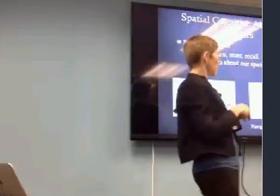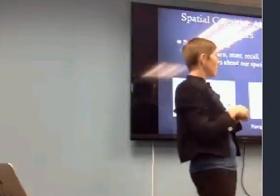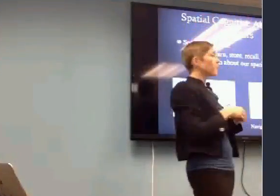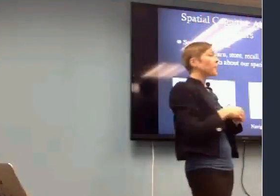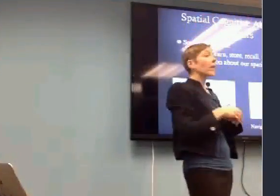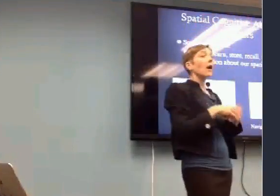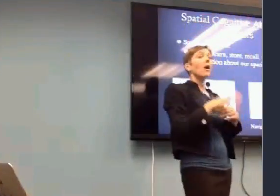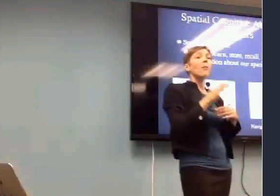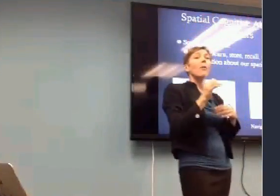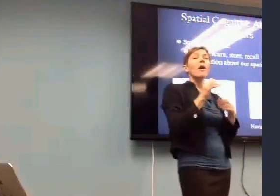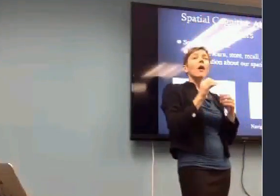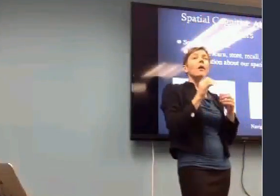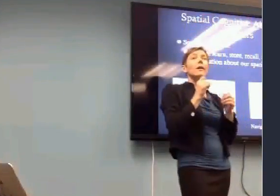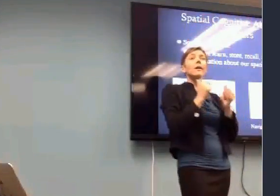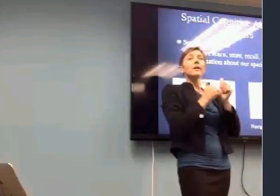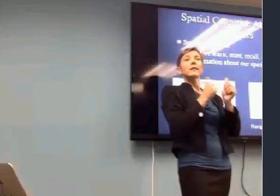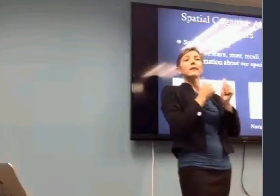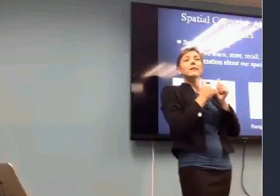for example.